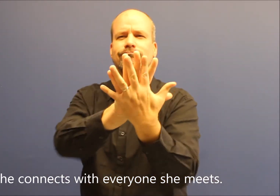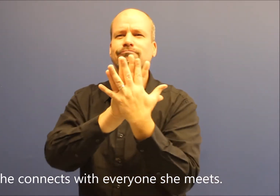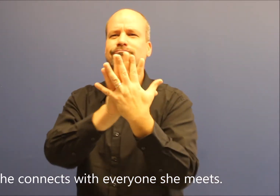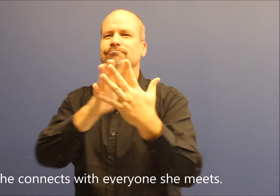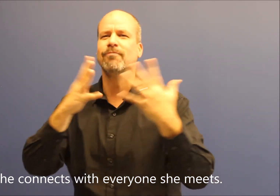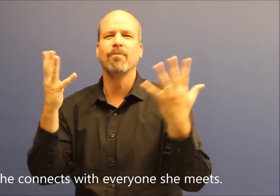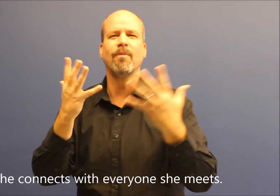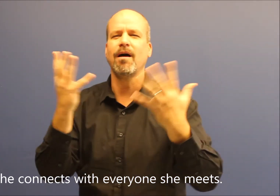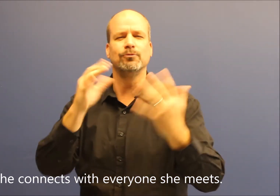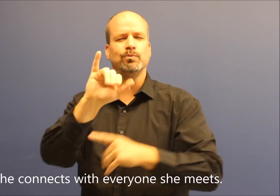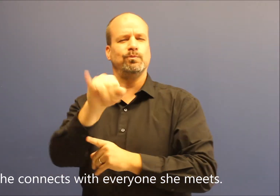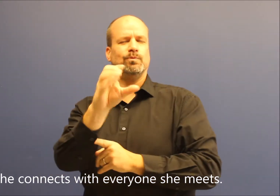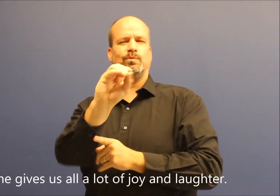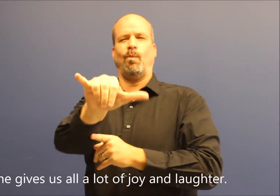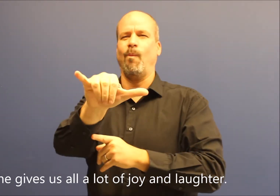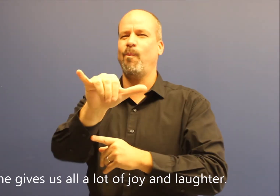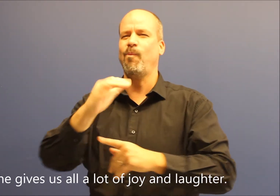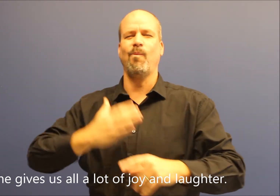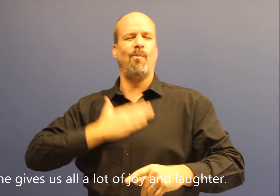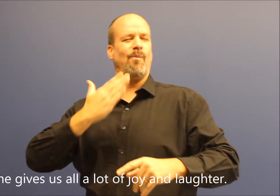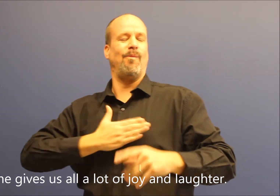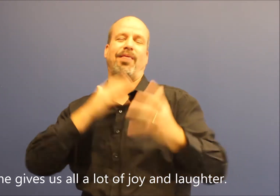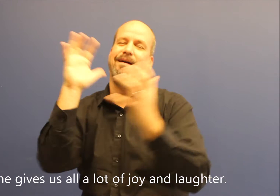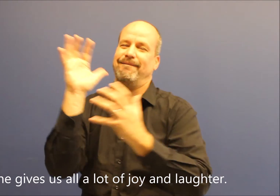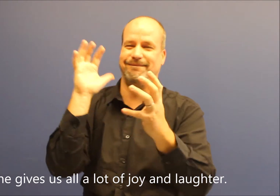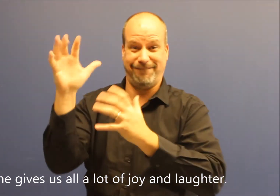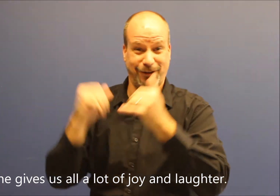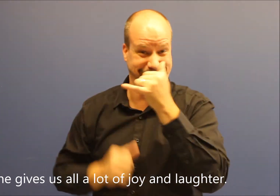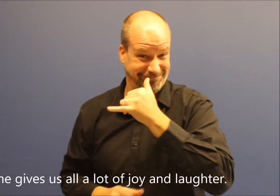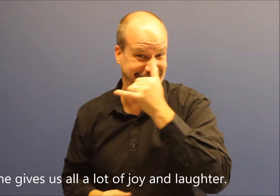She gives us all a lot of joy and laughter.